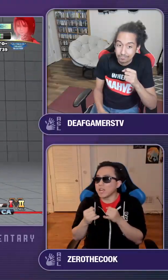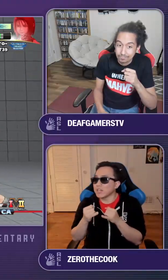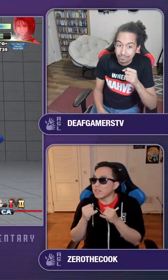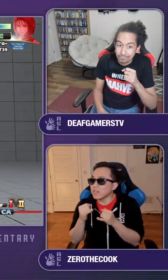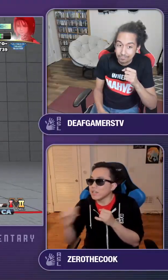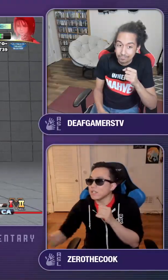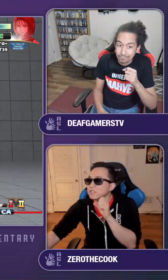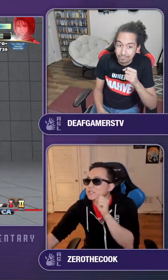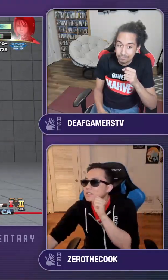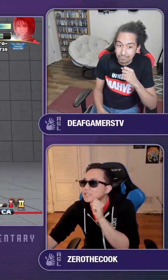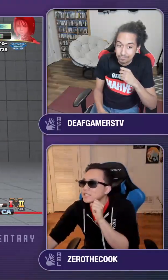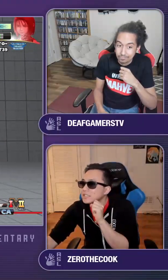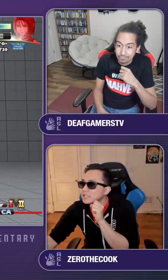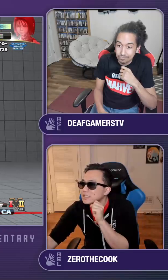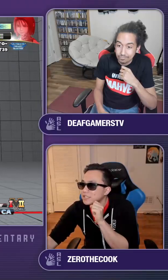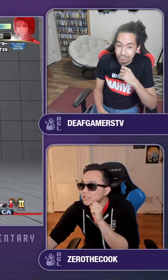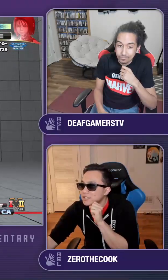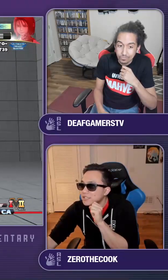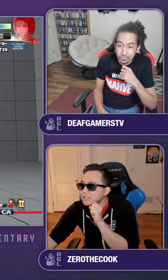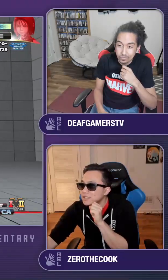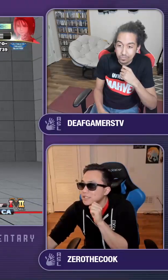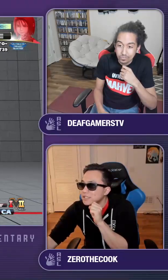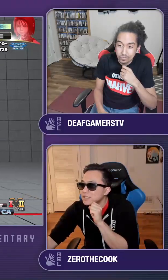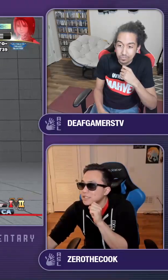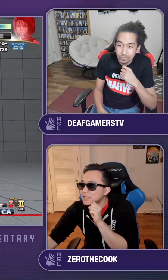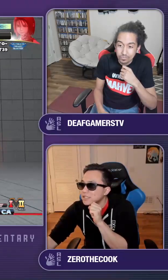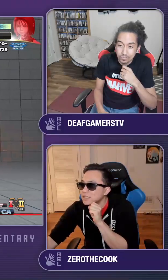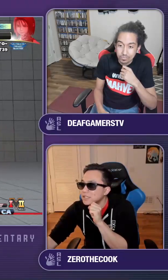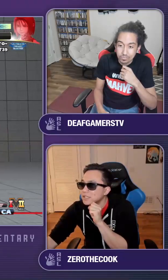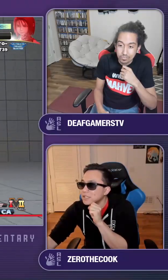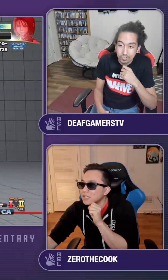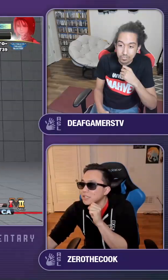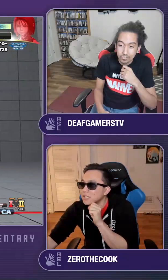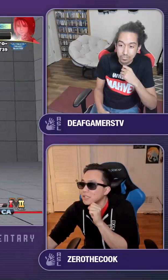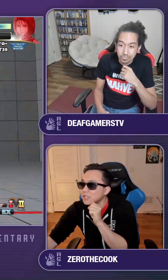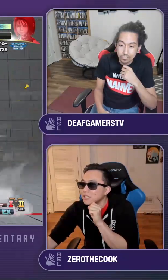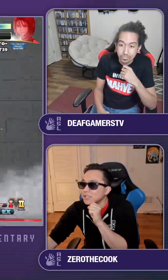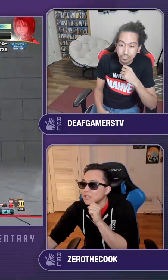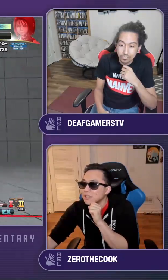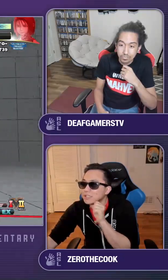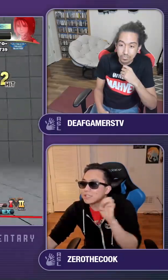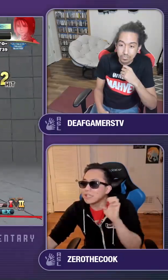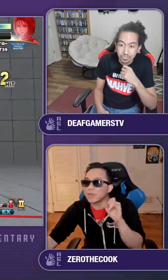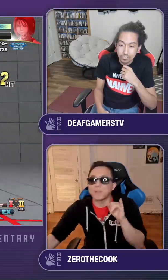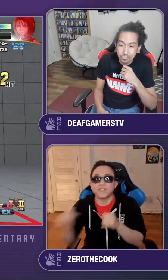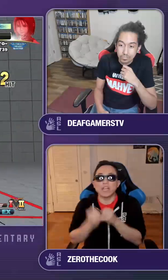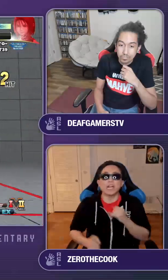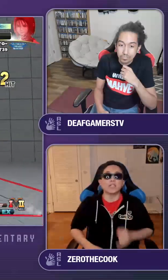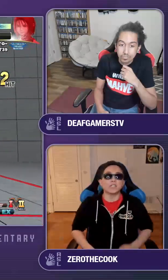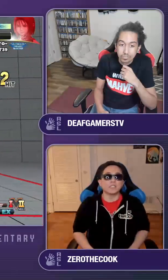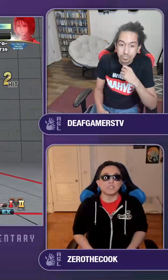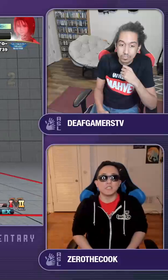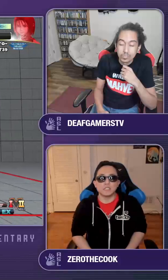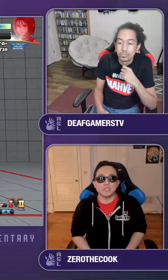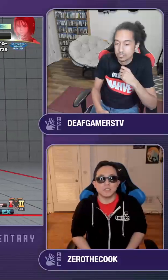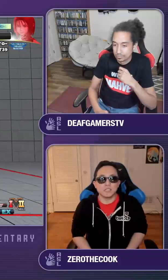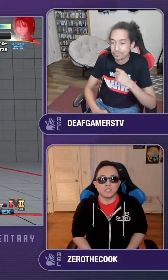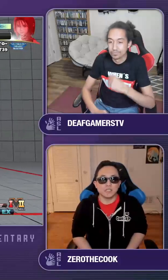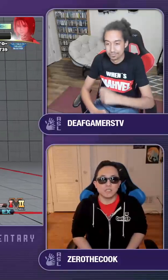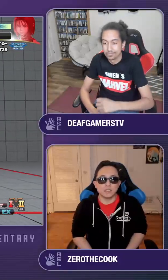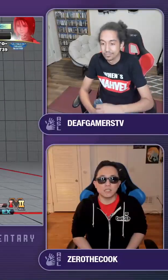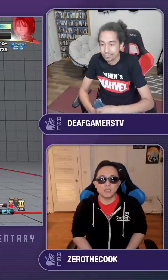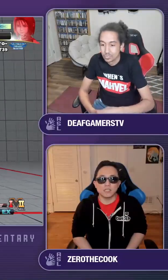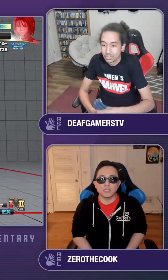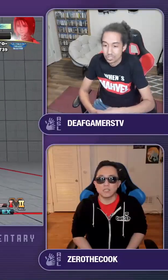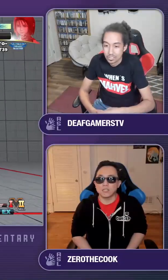early start. Yeah, he needs to turn up the heat, get the pressure on Metro M, make Metro M super nervous here early. I will sooner note rather there than was later not in the